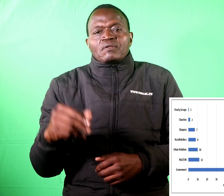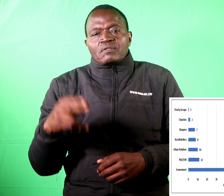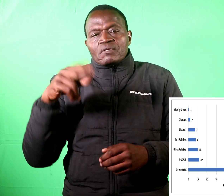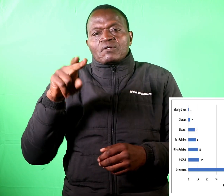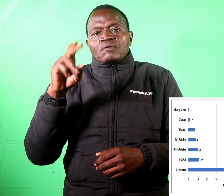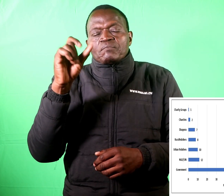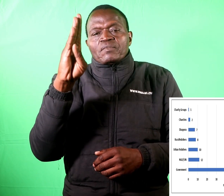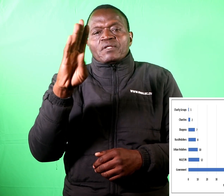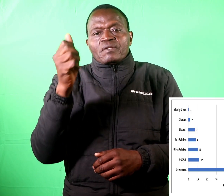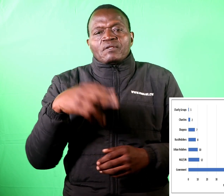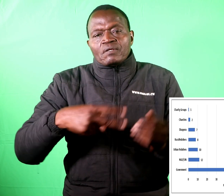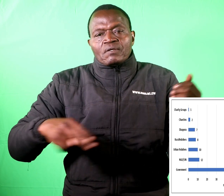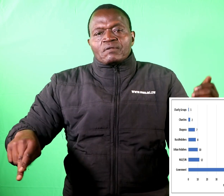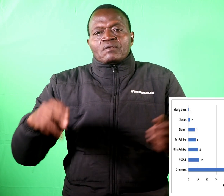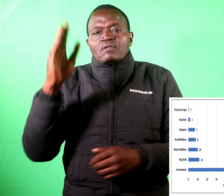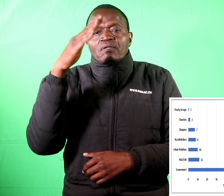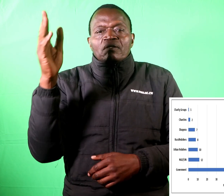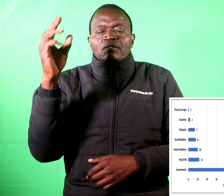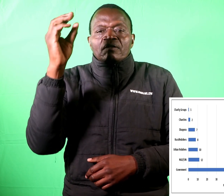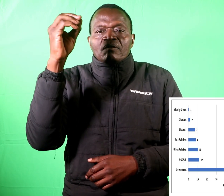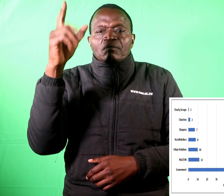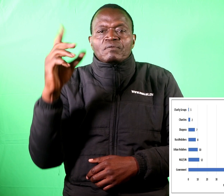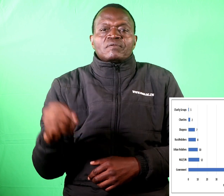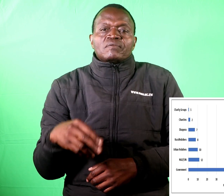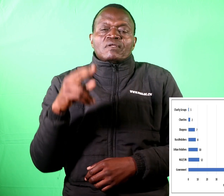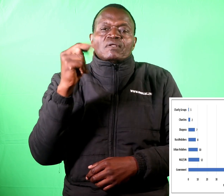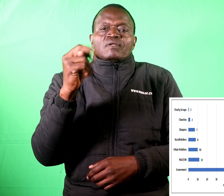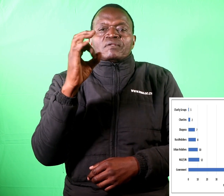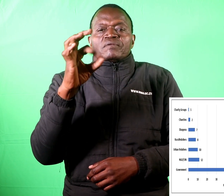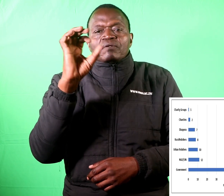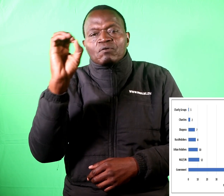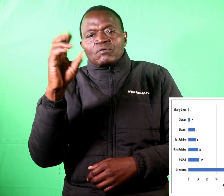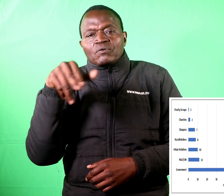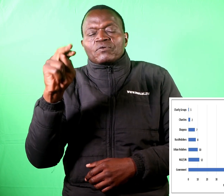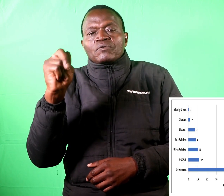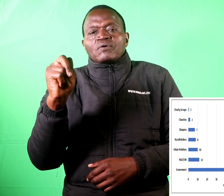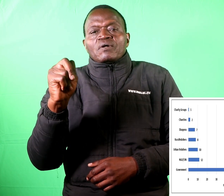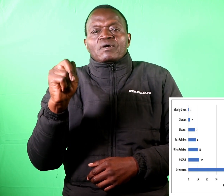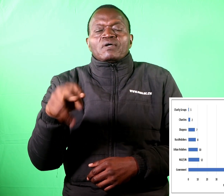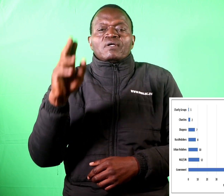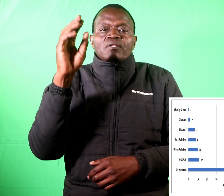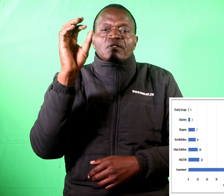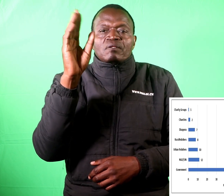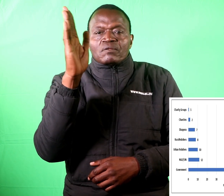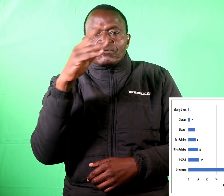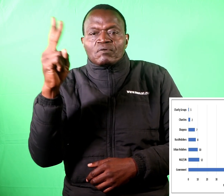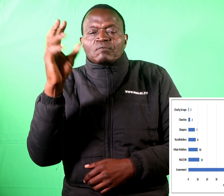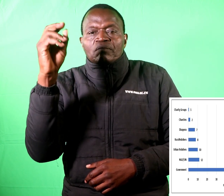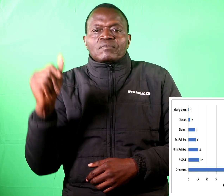10%. NGO or UN, 12%. Government,